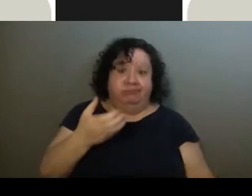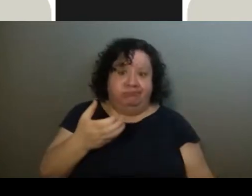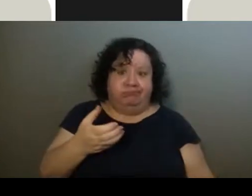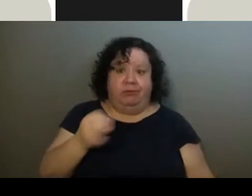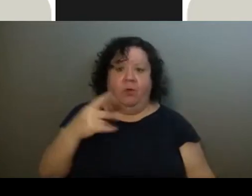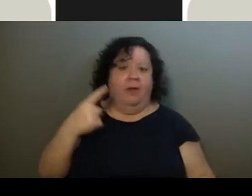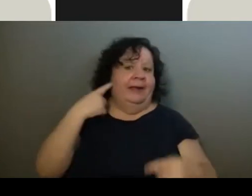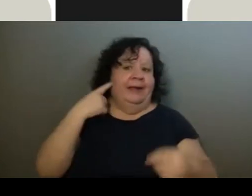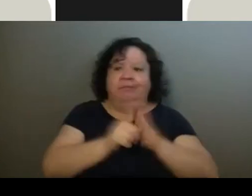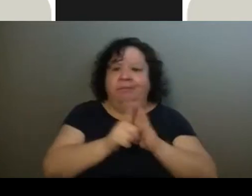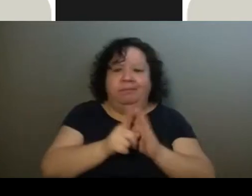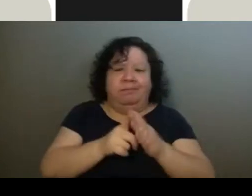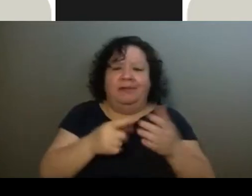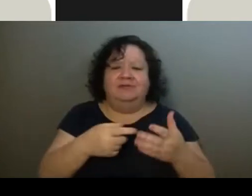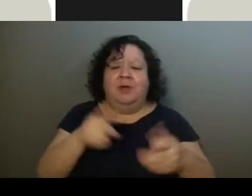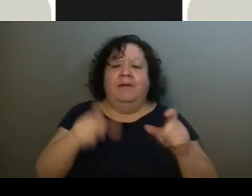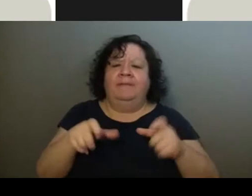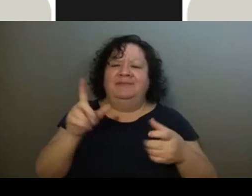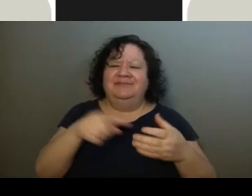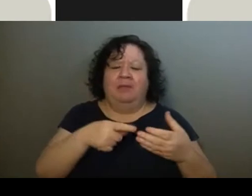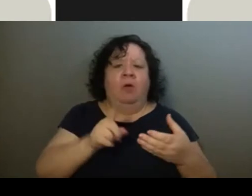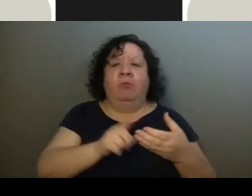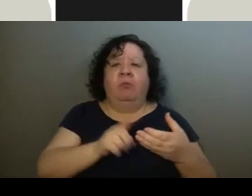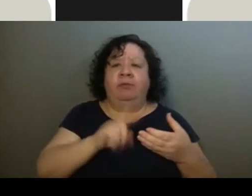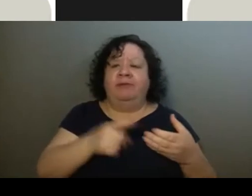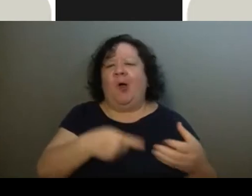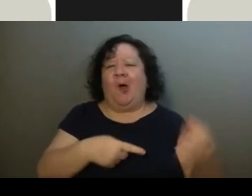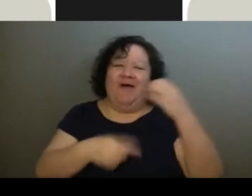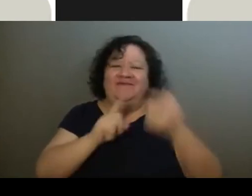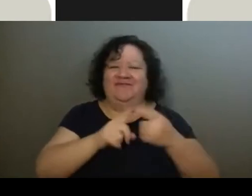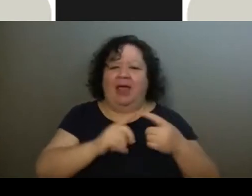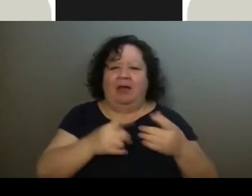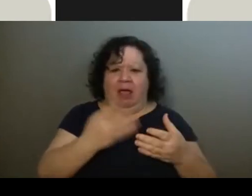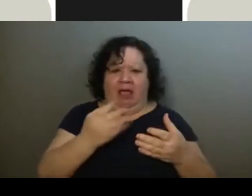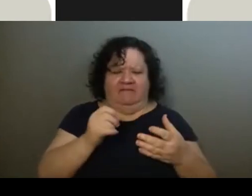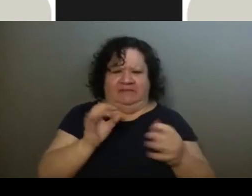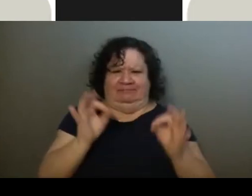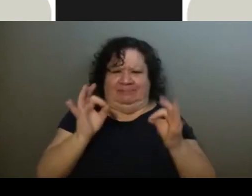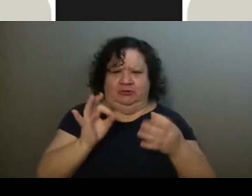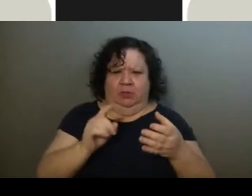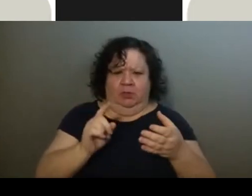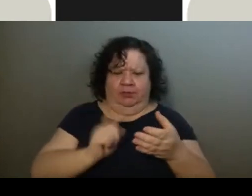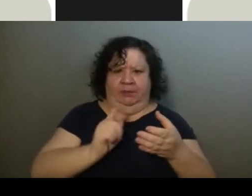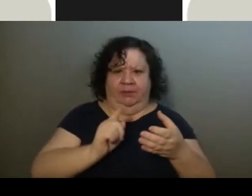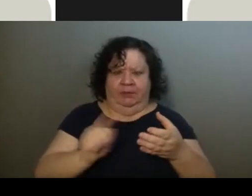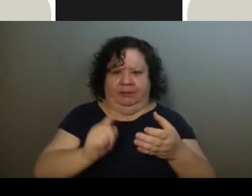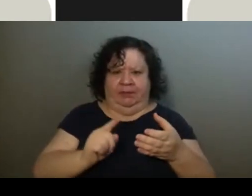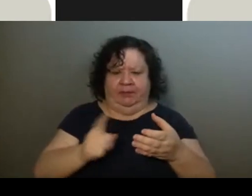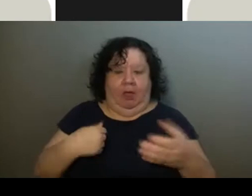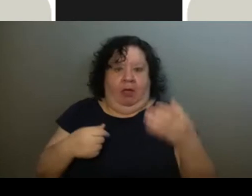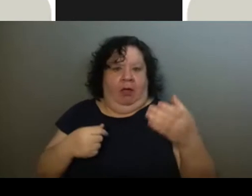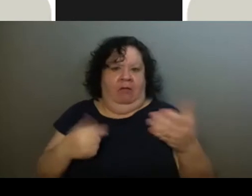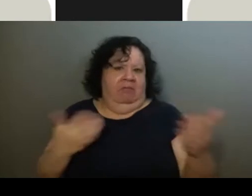gets played first. Number one. Number two, the messages which basically plays the